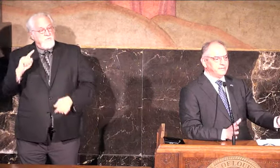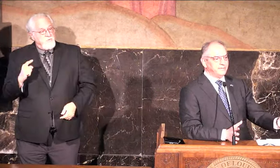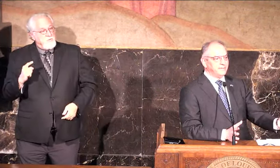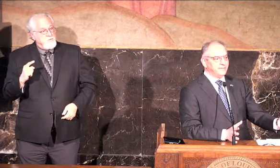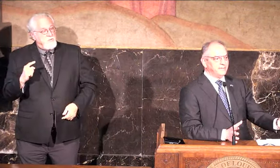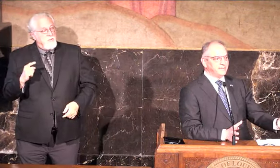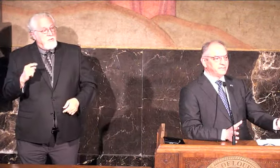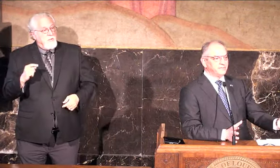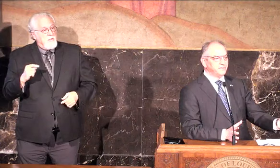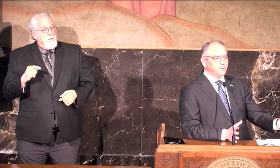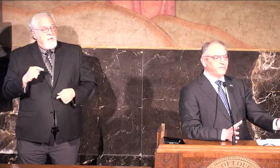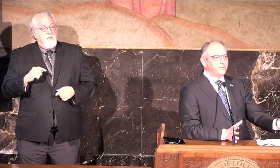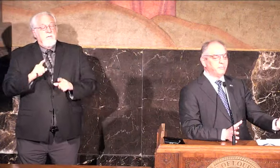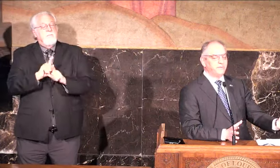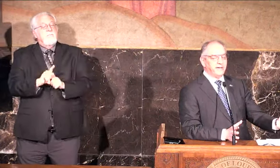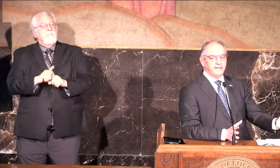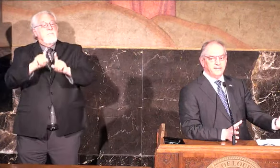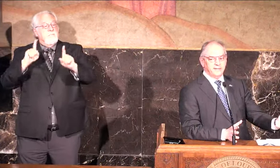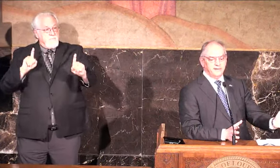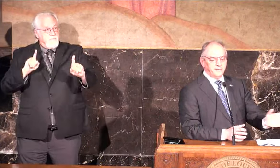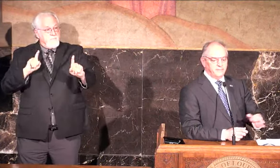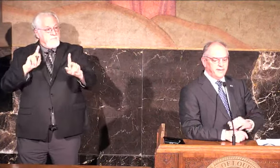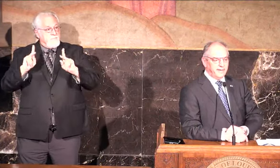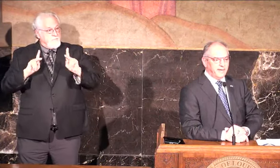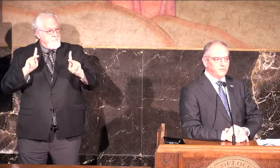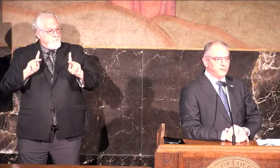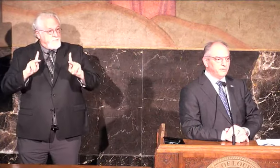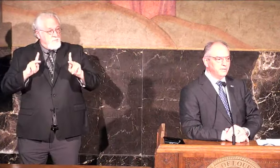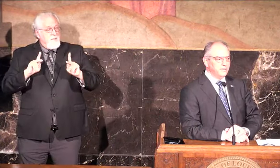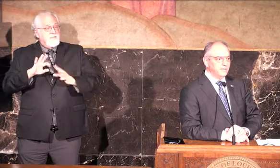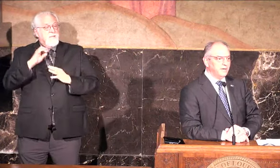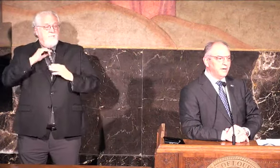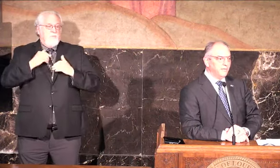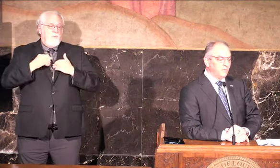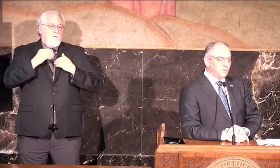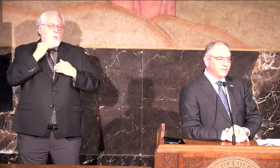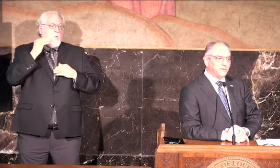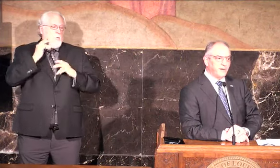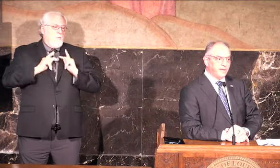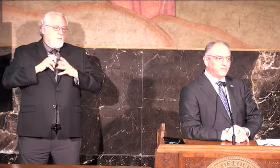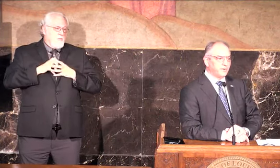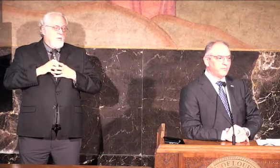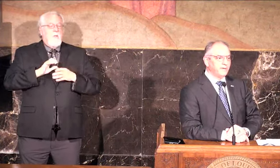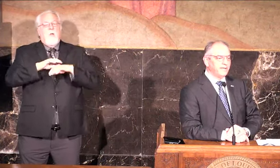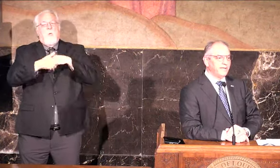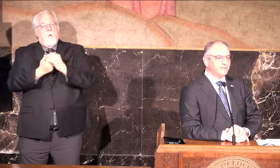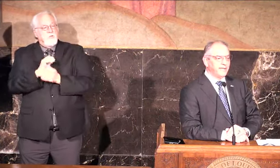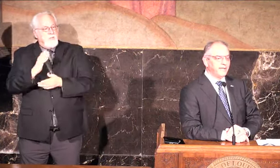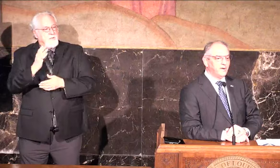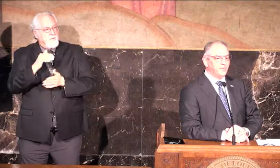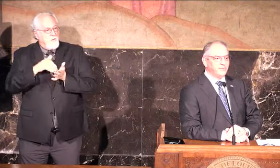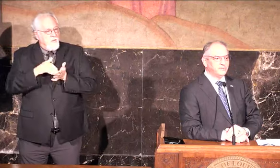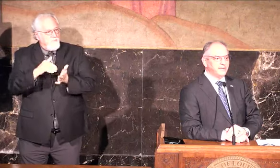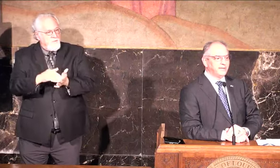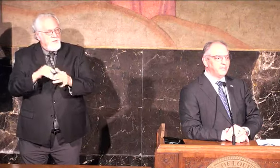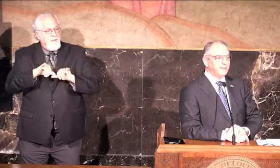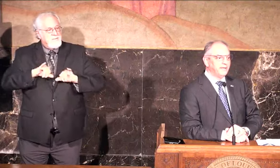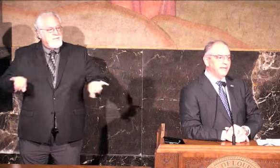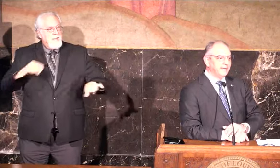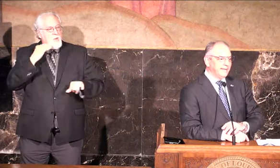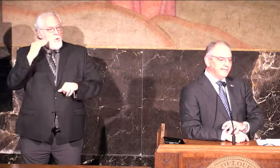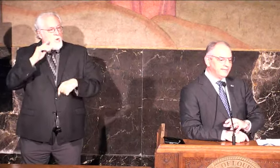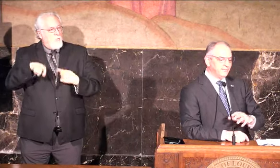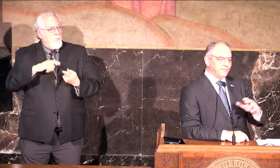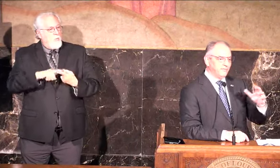keeping their distance away from people not in their immediate household, washing their hands frequently, and staying home when they're sick. I